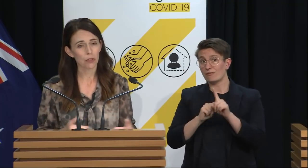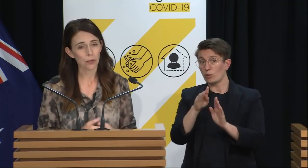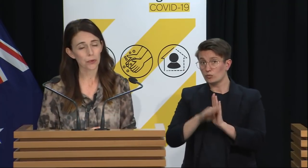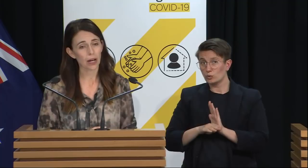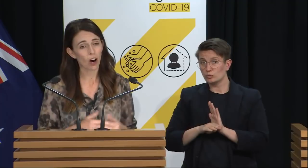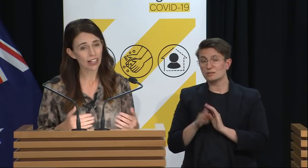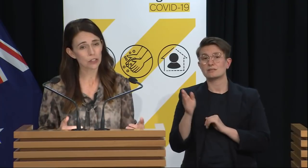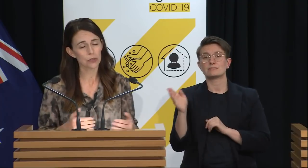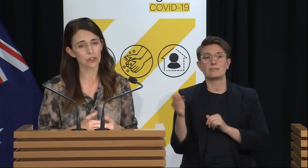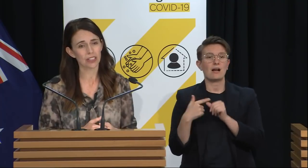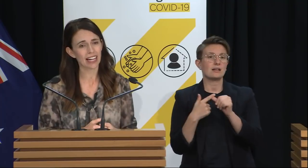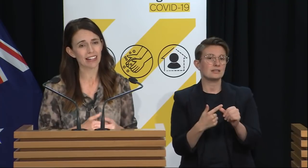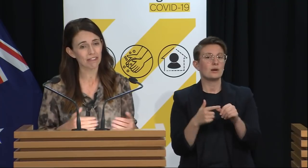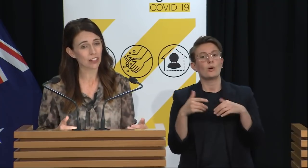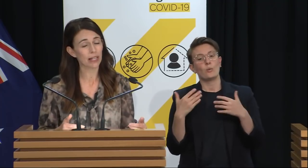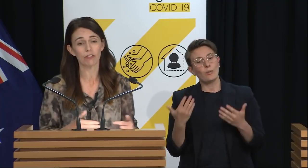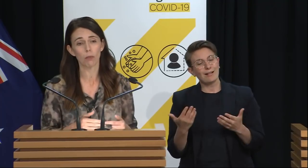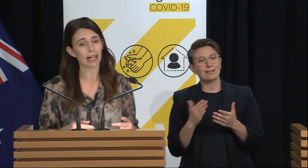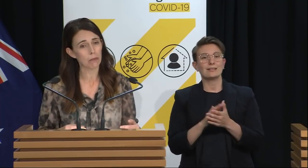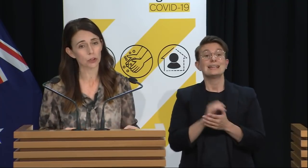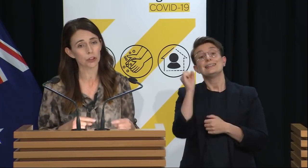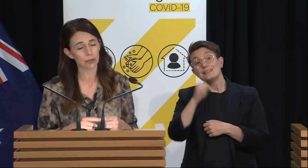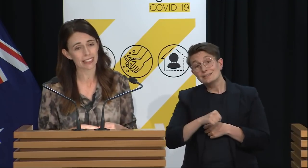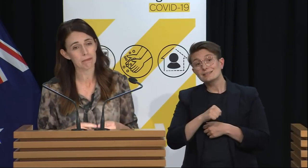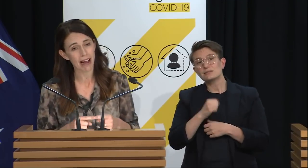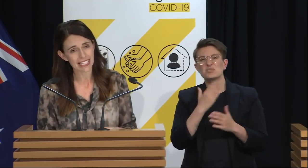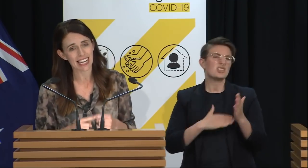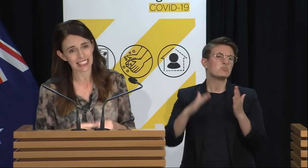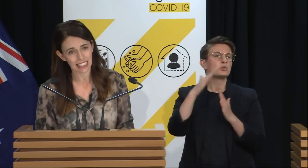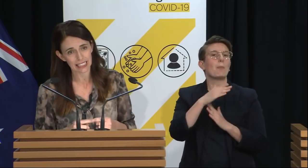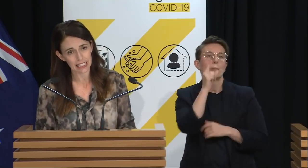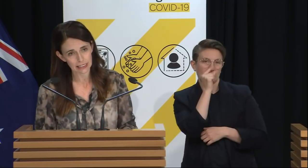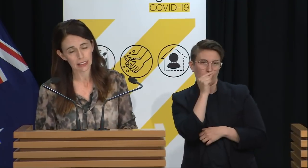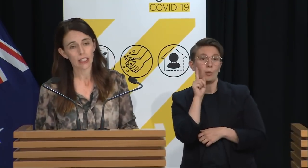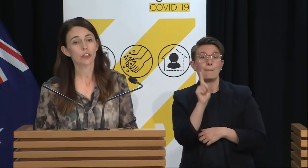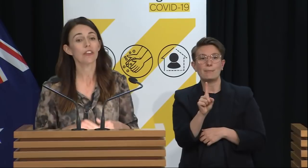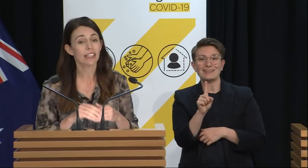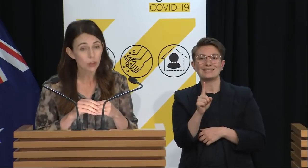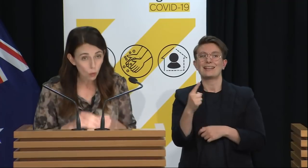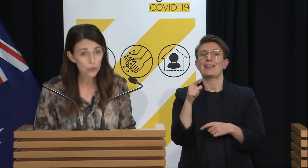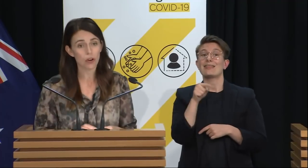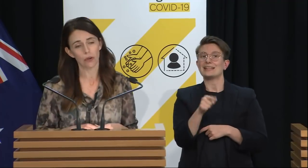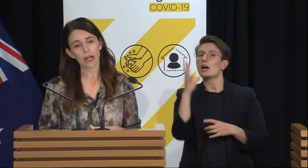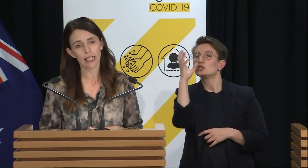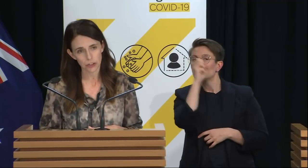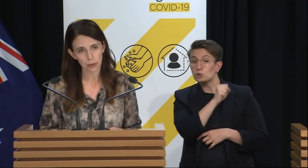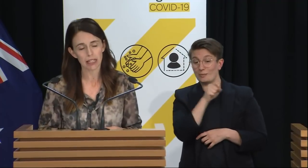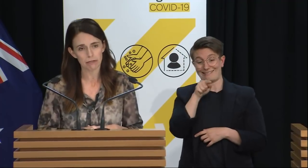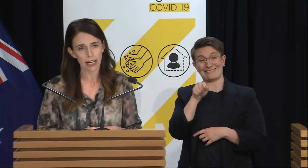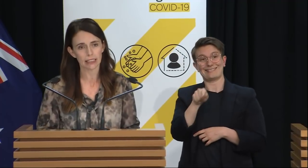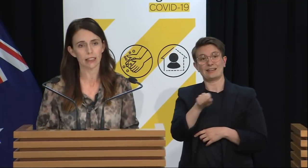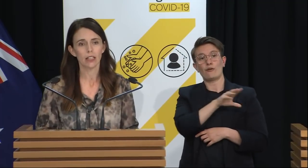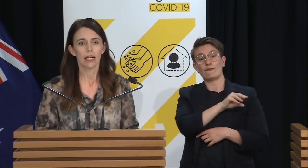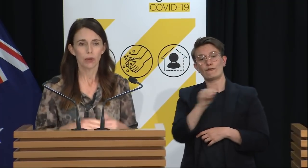have been through a high school student, and in fact, we have not been able to directly make that link yet. So that is also a